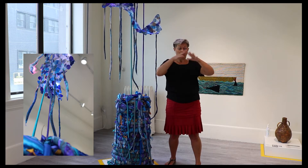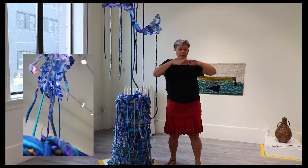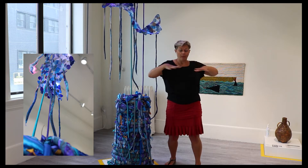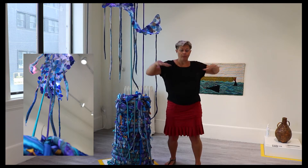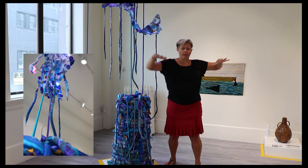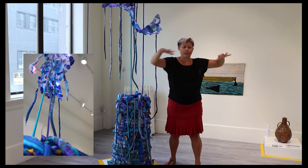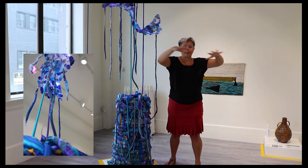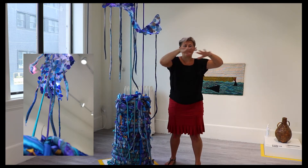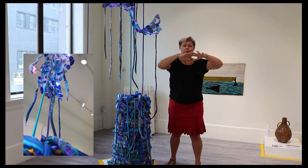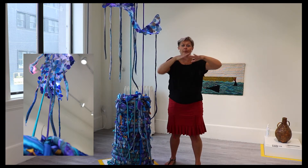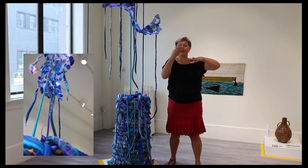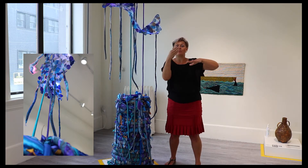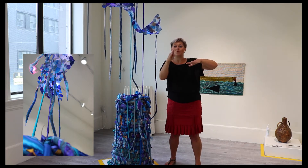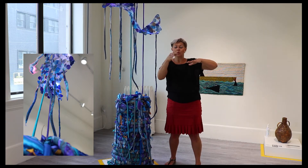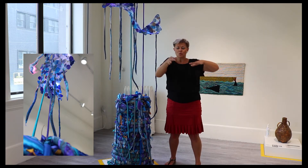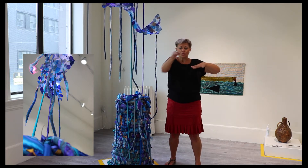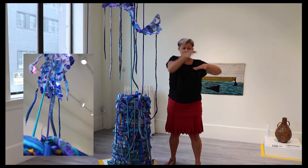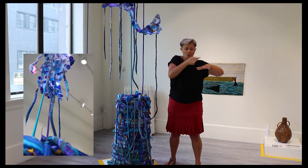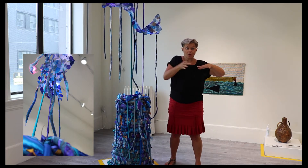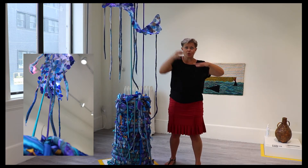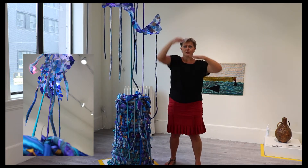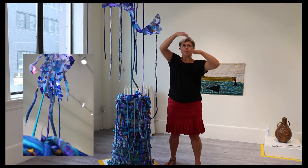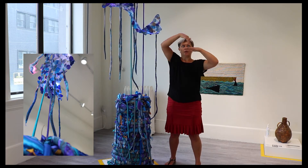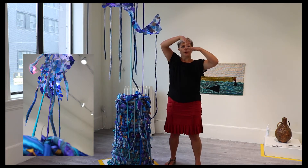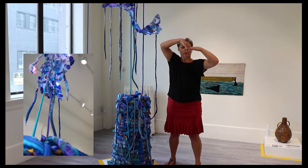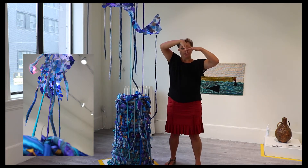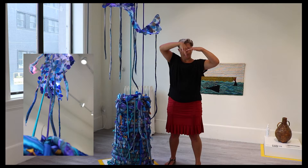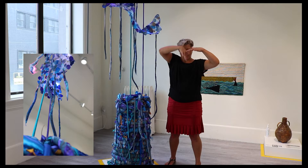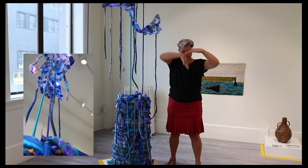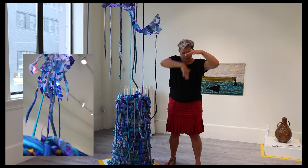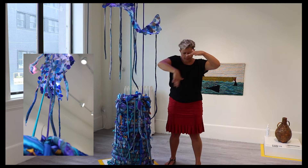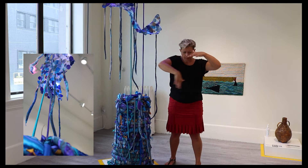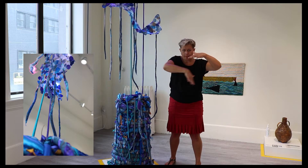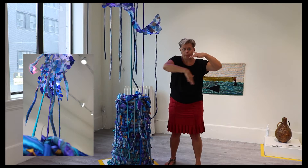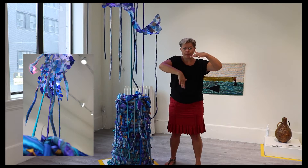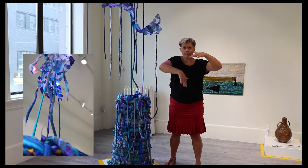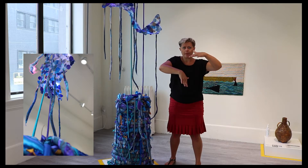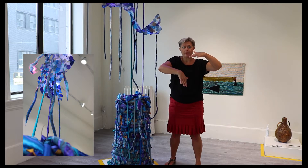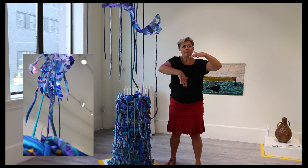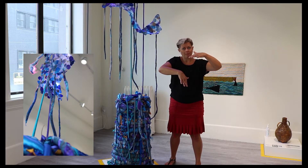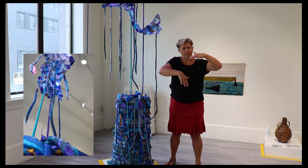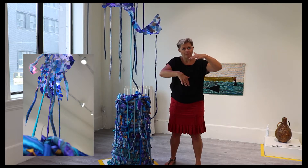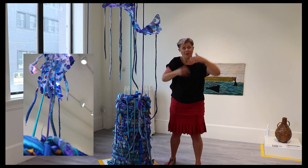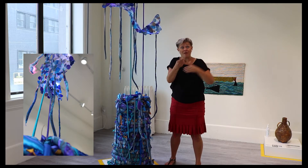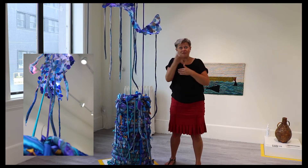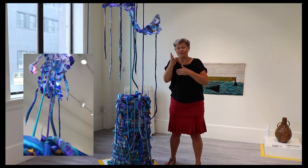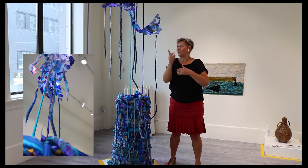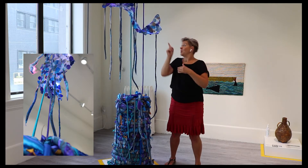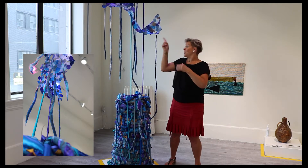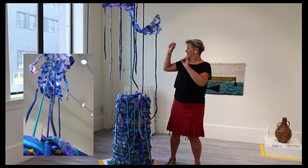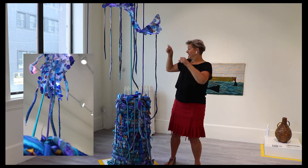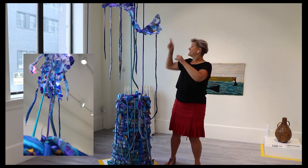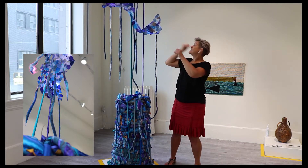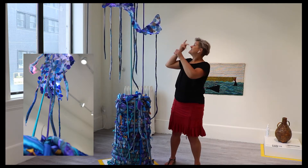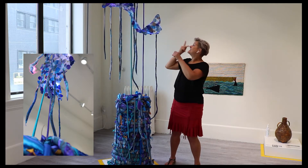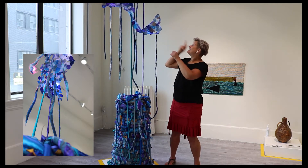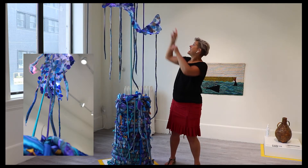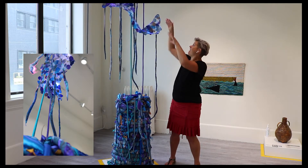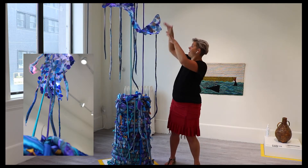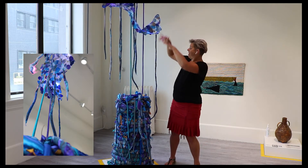circles. The translucent cloth is also suspended above the coiled base, a few of the coils hanging down to reach the top of the